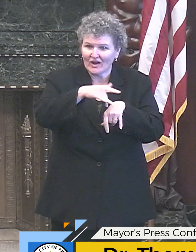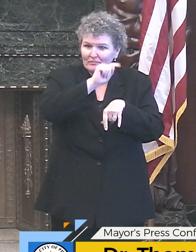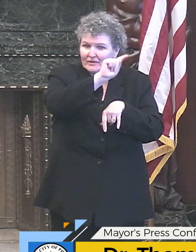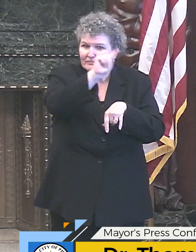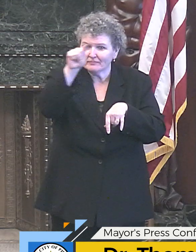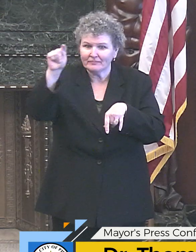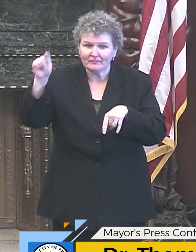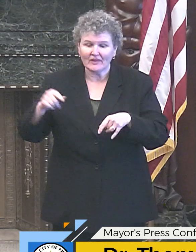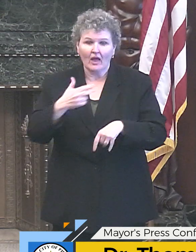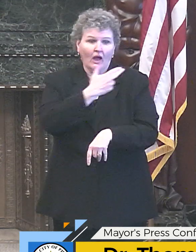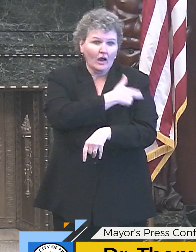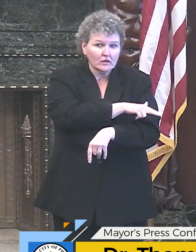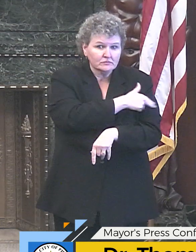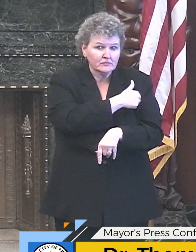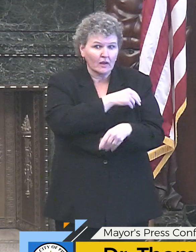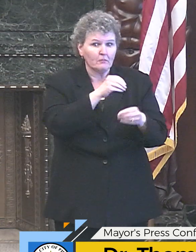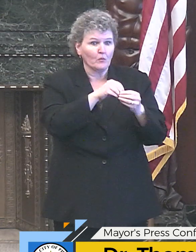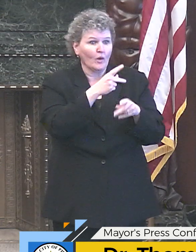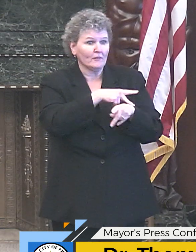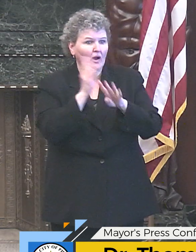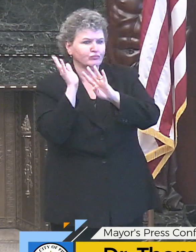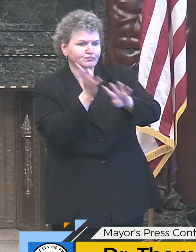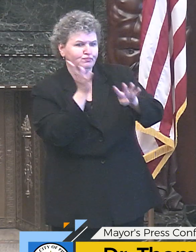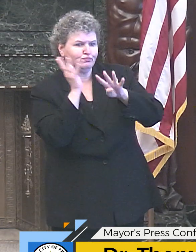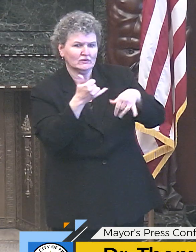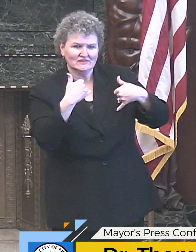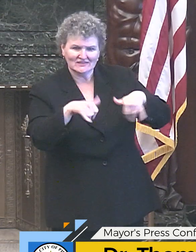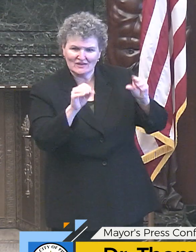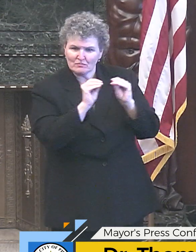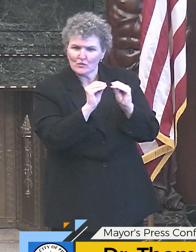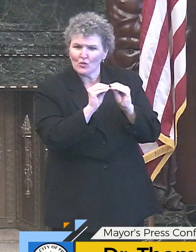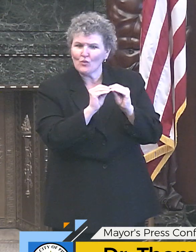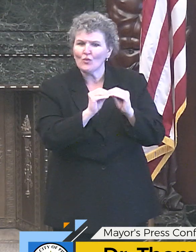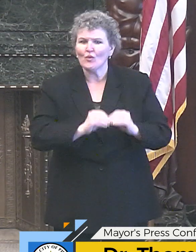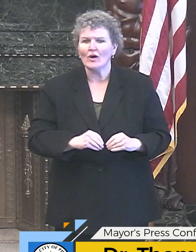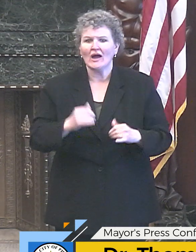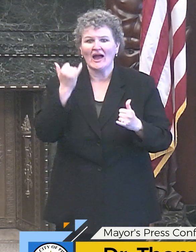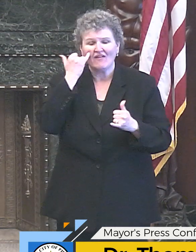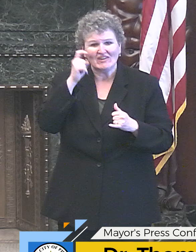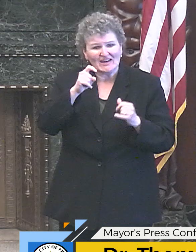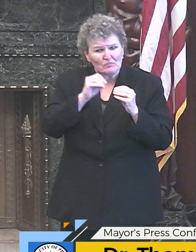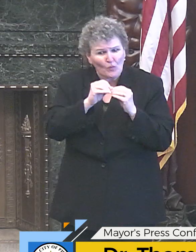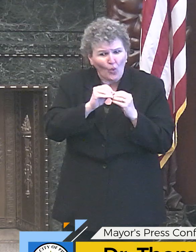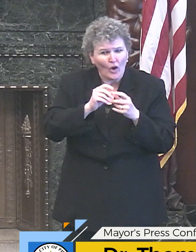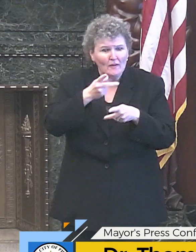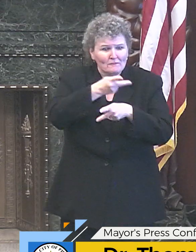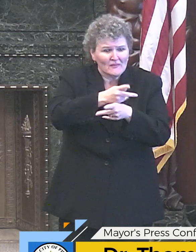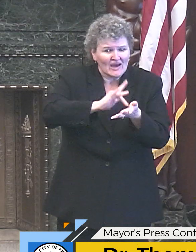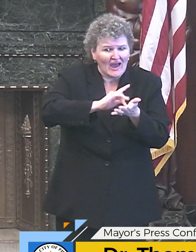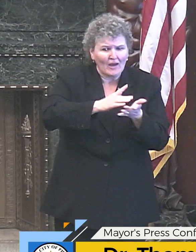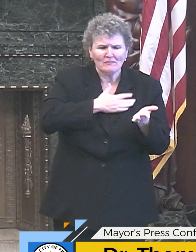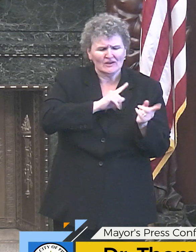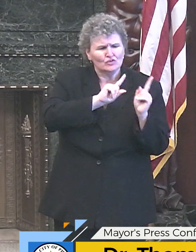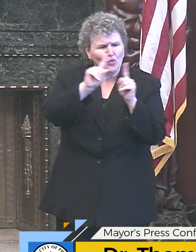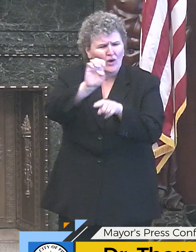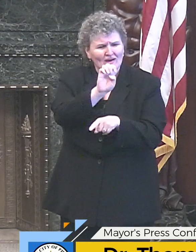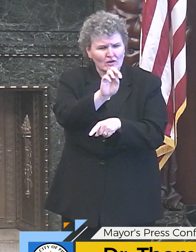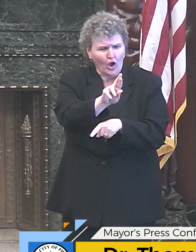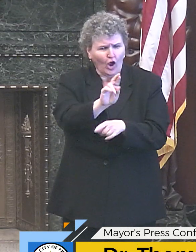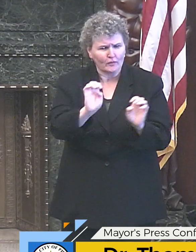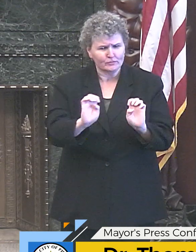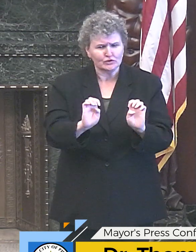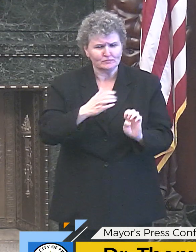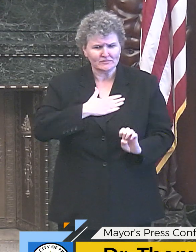with this infection, but they're still available for everyone who needs medical care. So let me give you more numbers and more detail on that. Since this